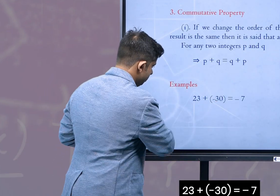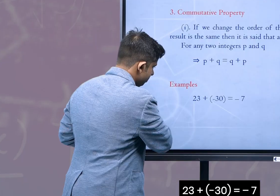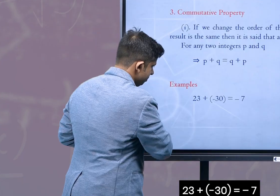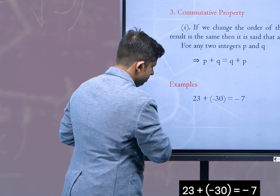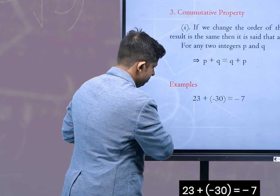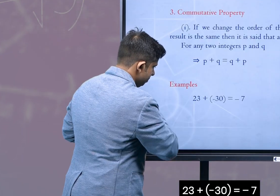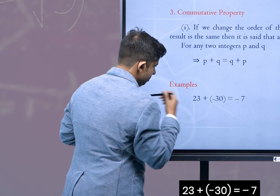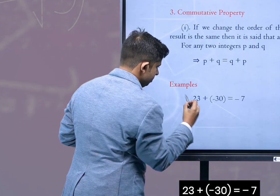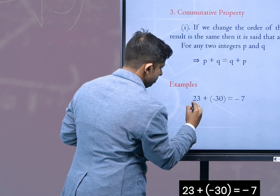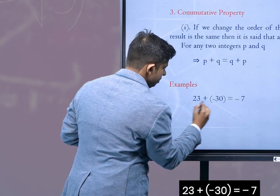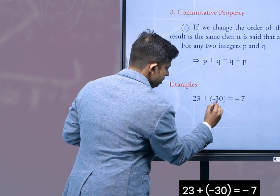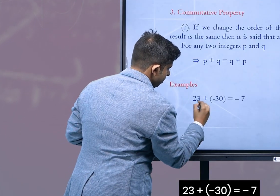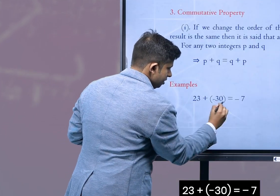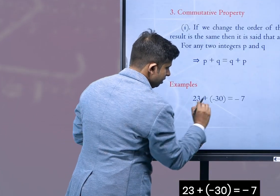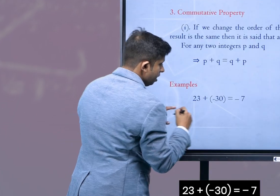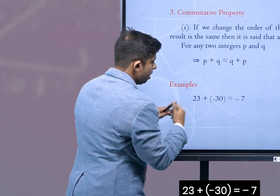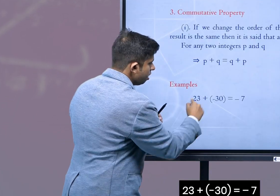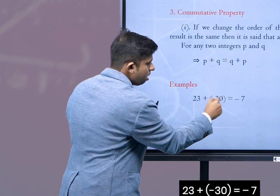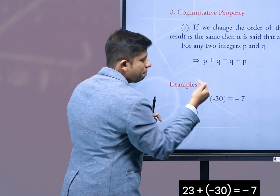equal to minus 7.